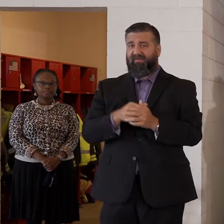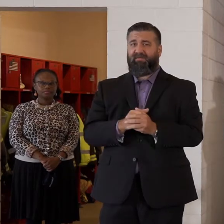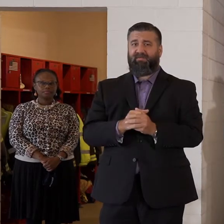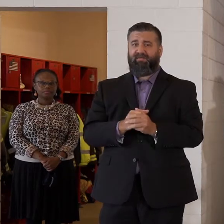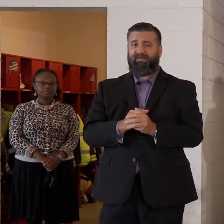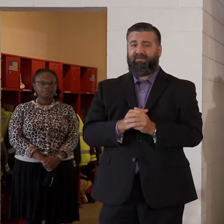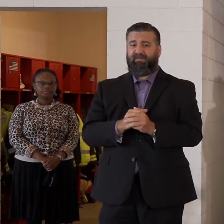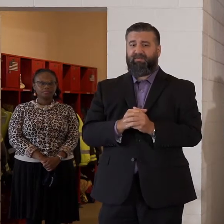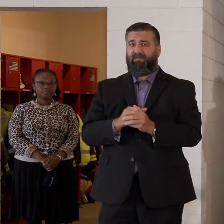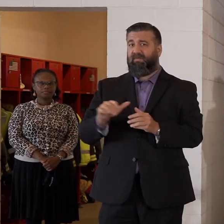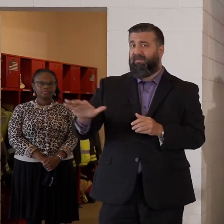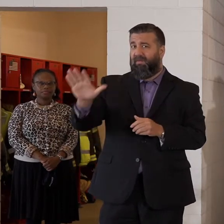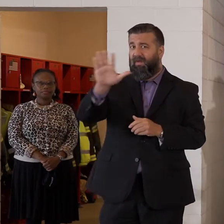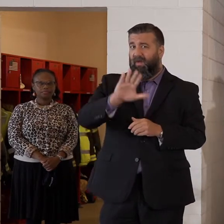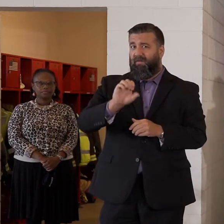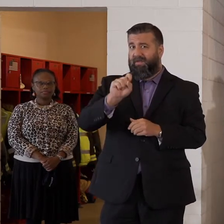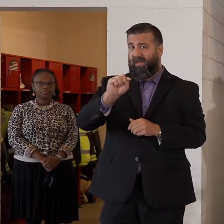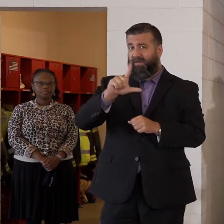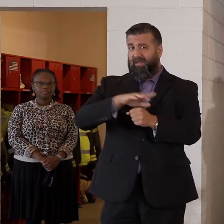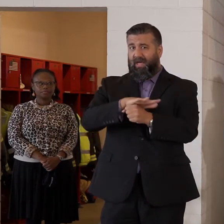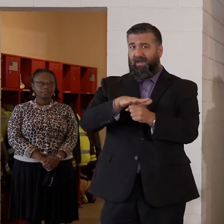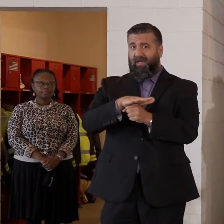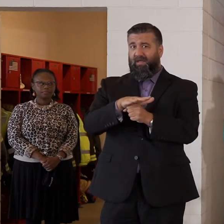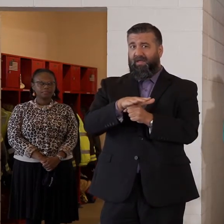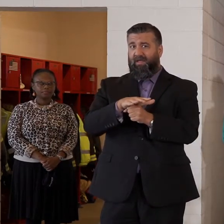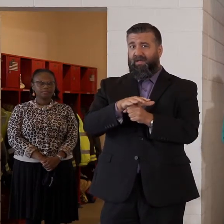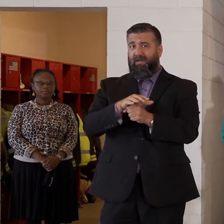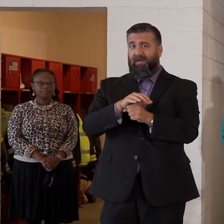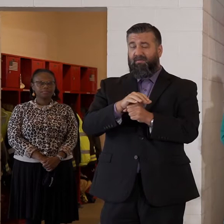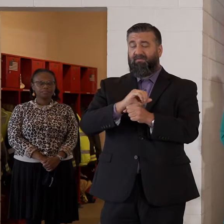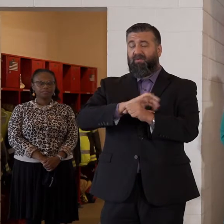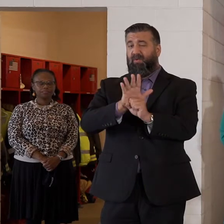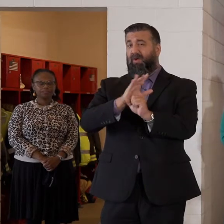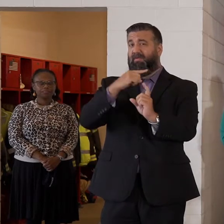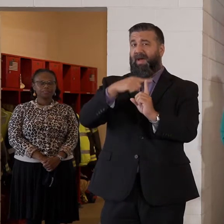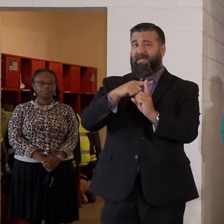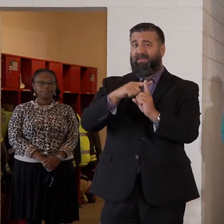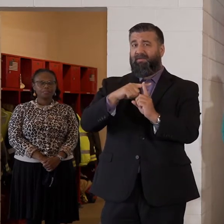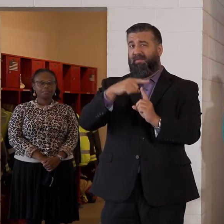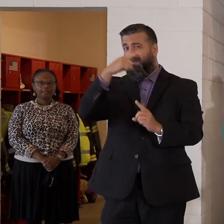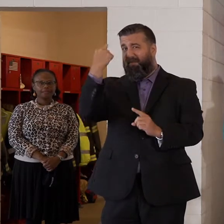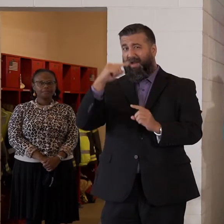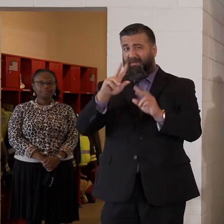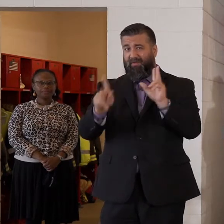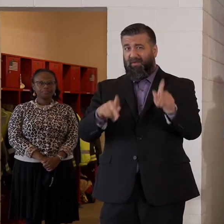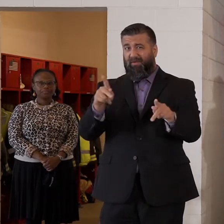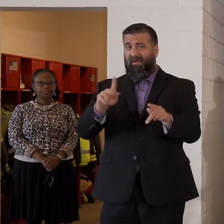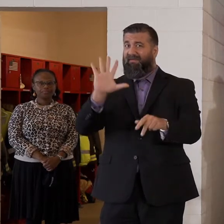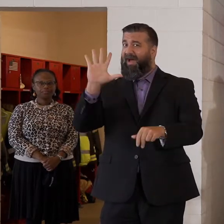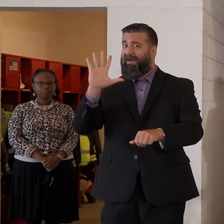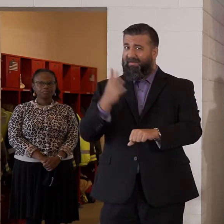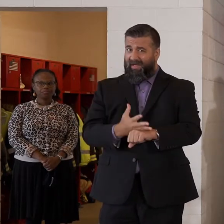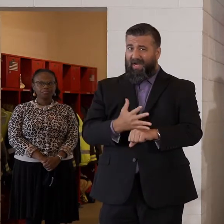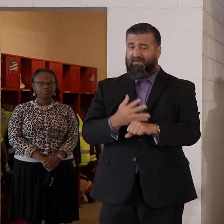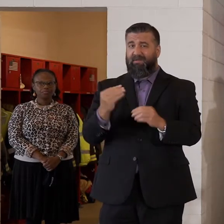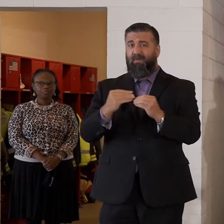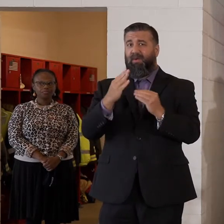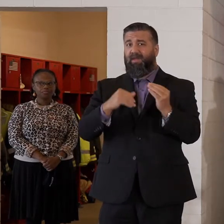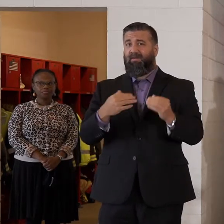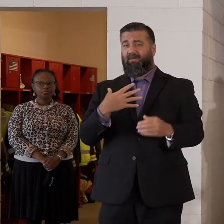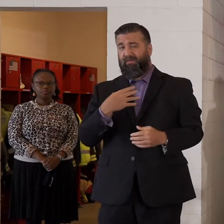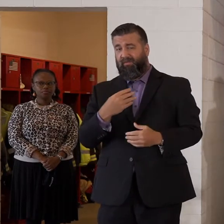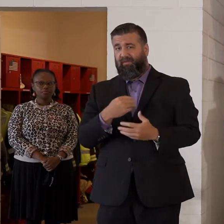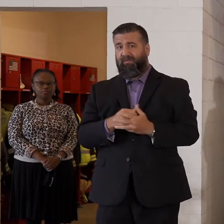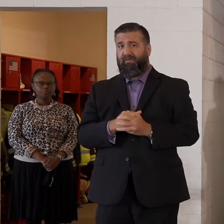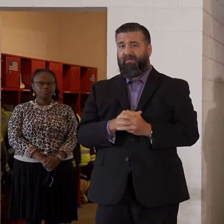Countywide, the rate among black residents is 5 times the rate among white residents. And rates among people in